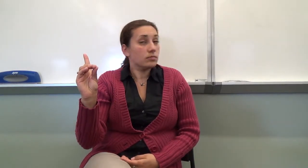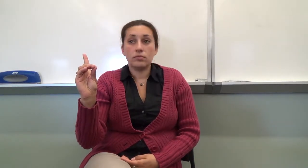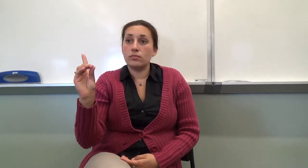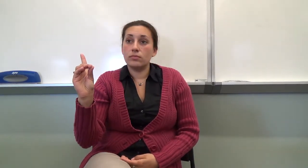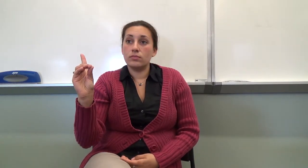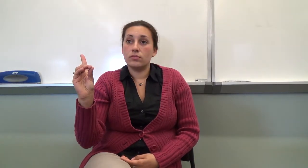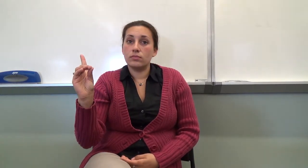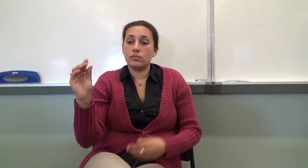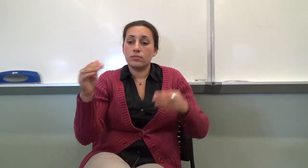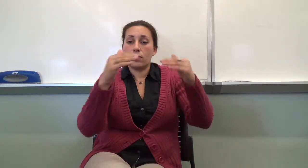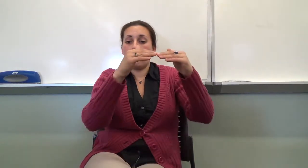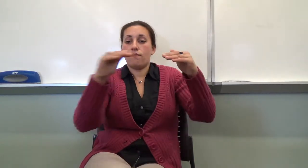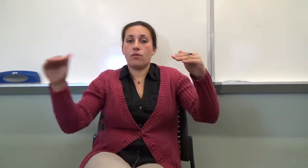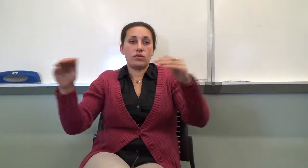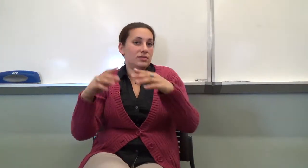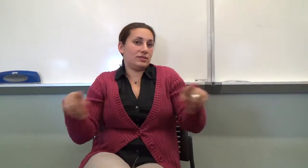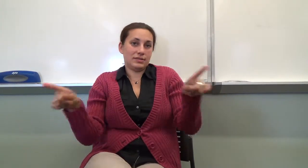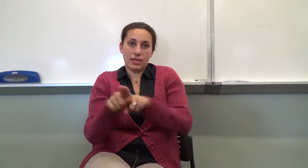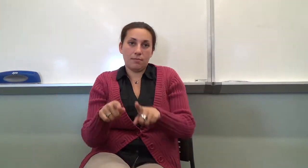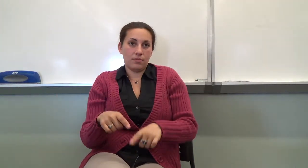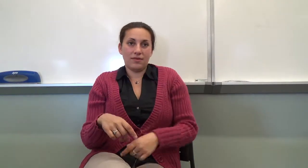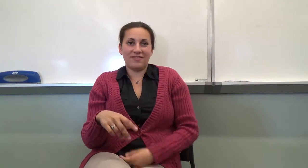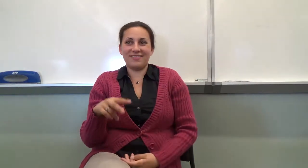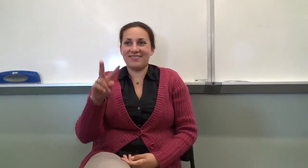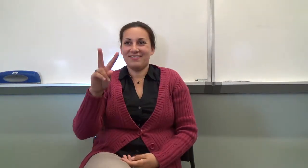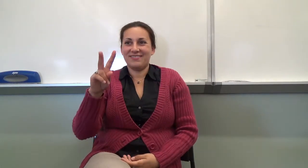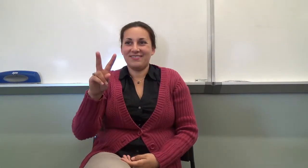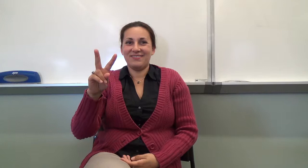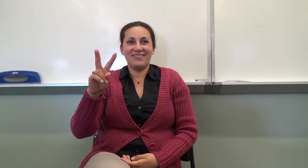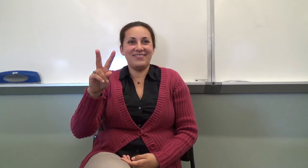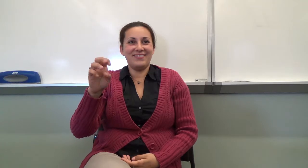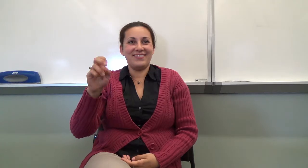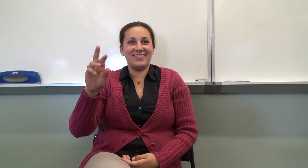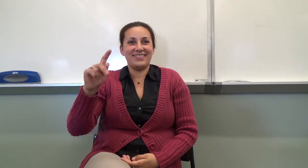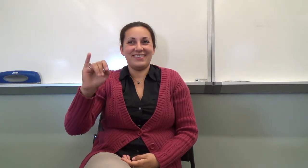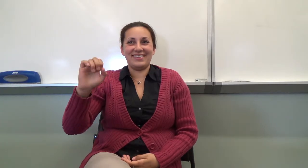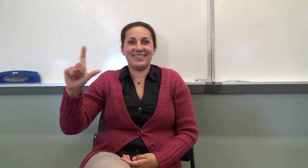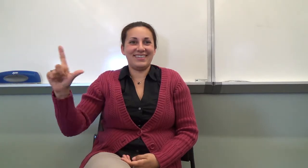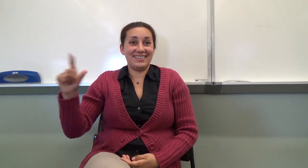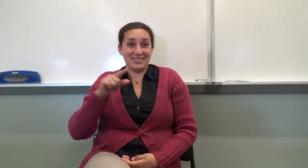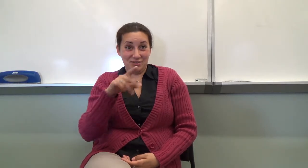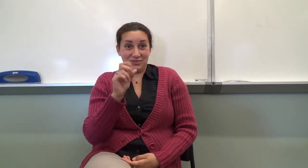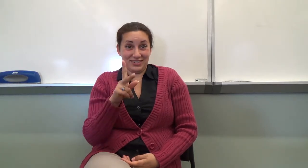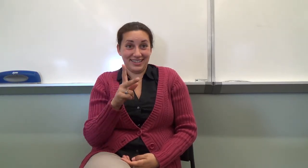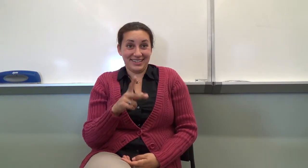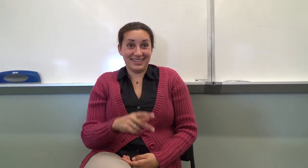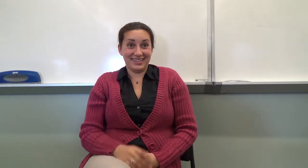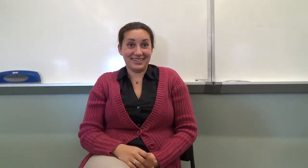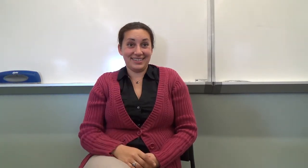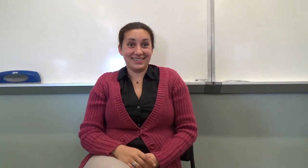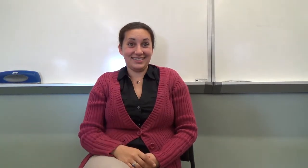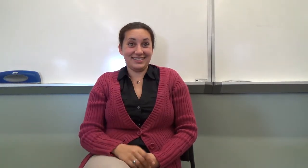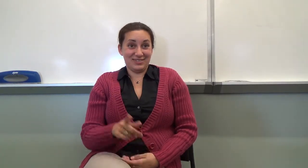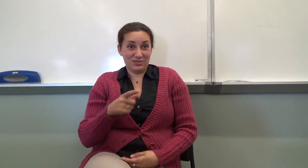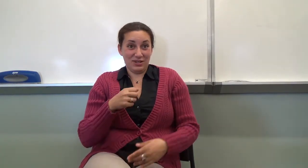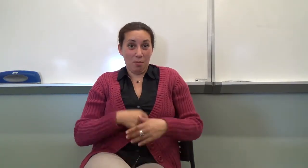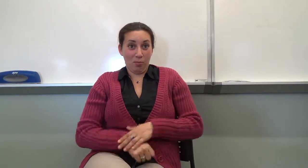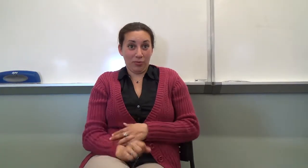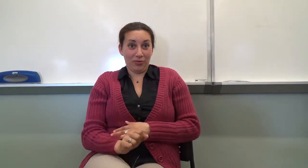are also vertical. In other words, they're opposite each other. And if you look at this